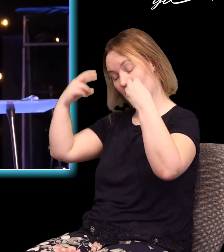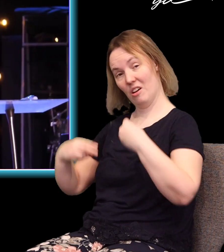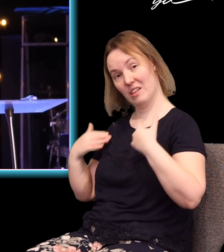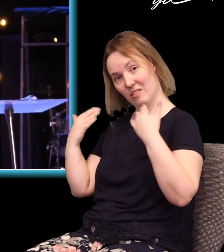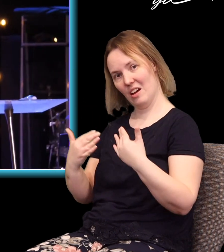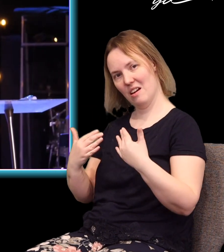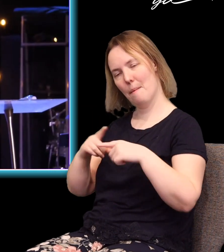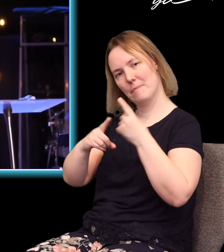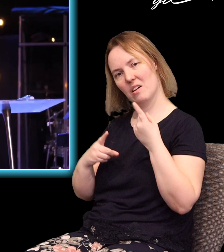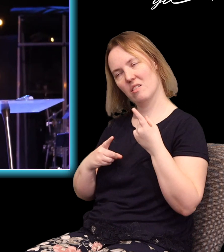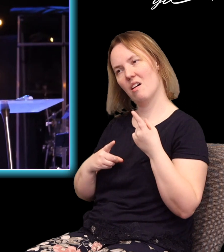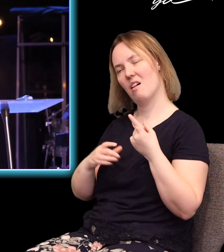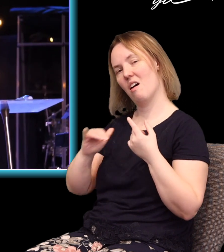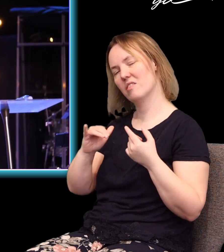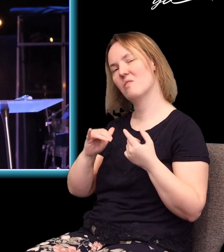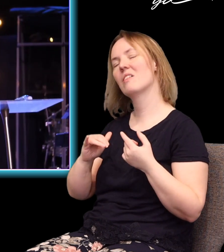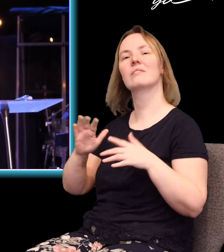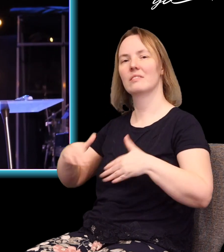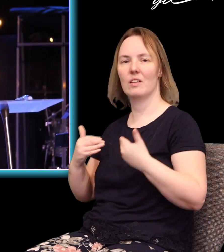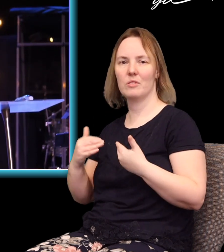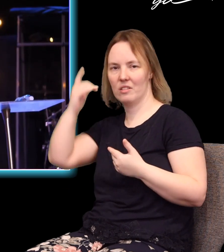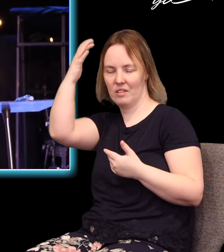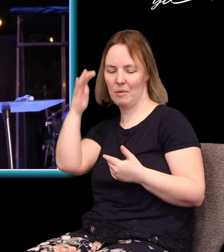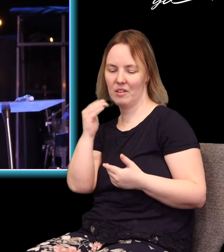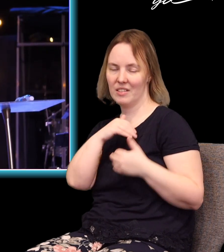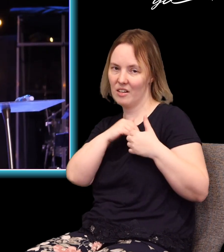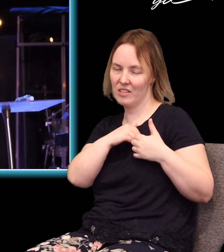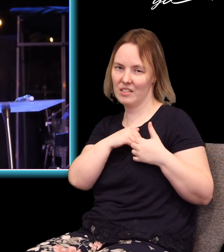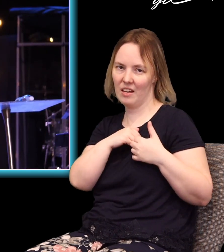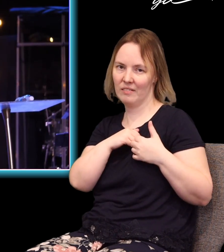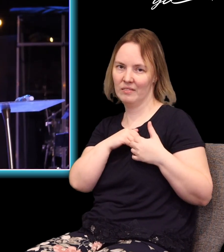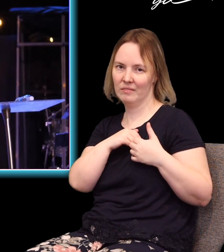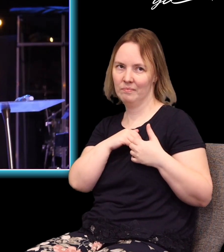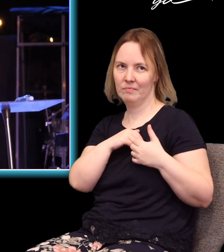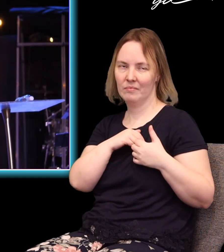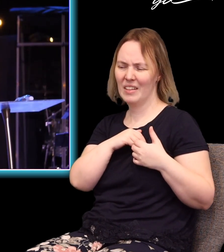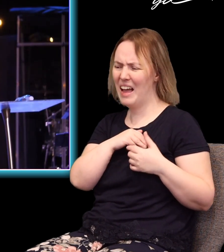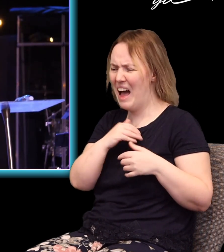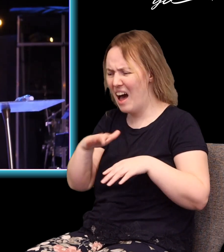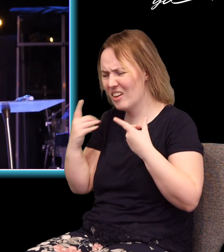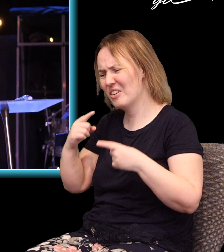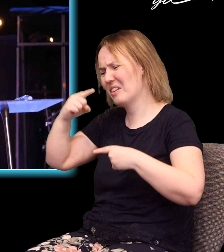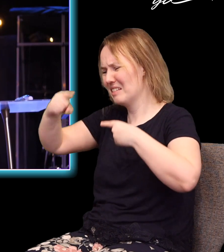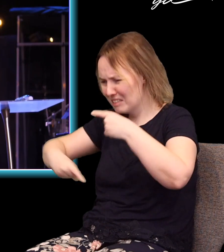should think about us in the inside. And Jesus says, how long are you going to play this dumb game? How long are you going to keep going in